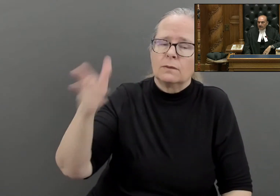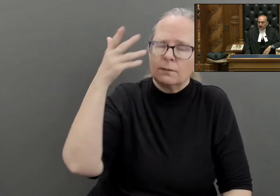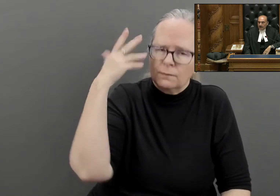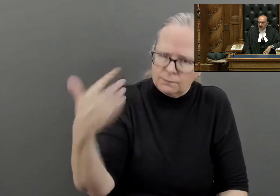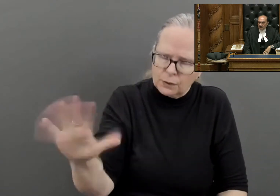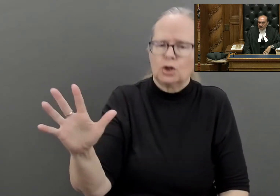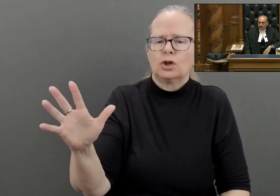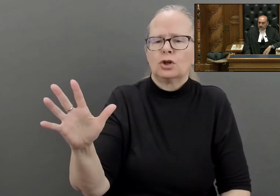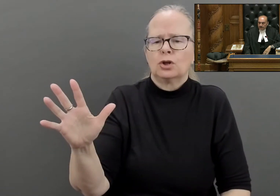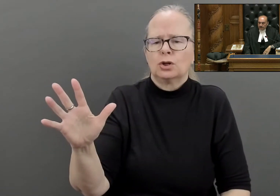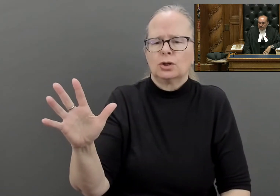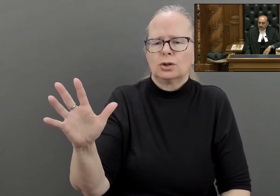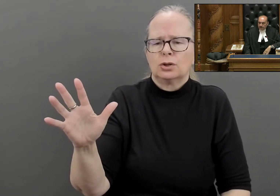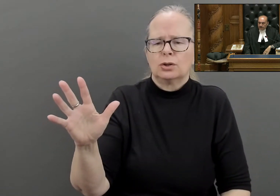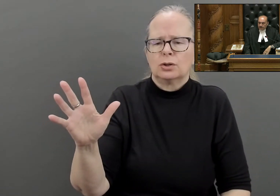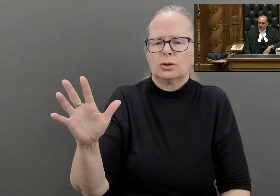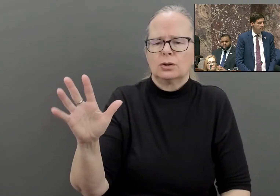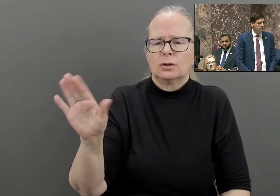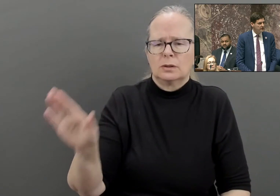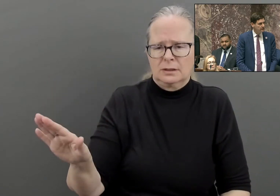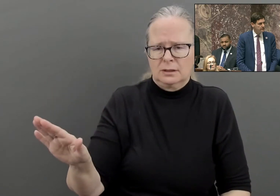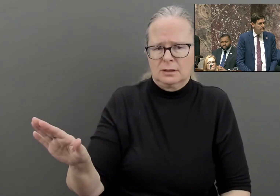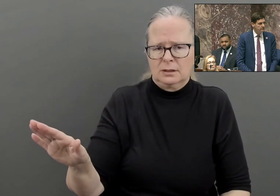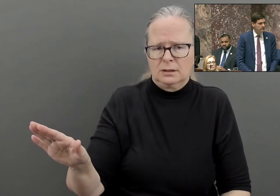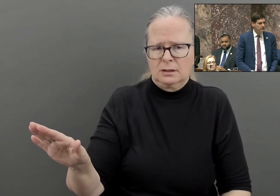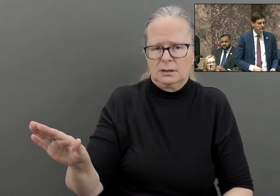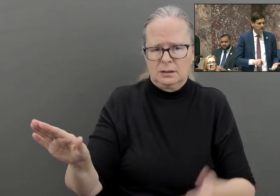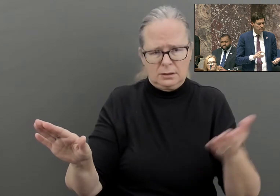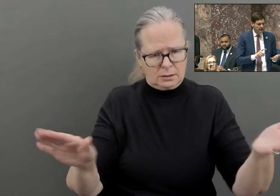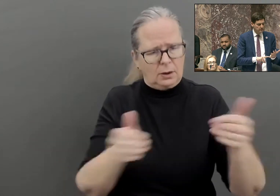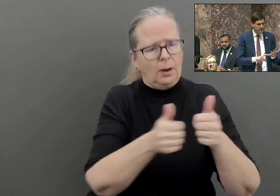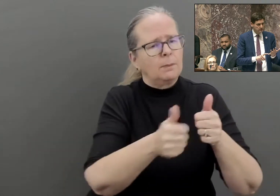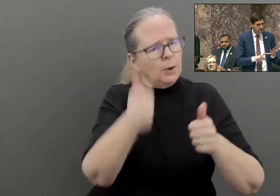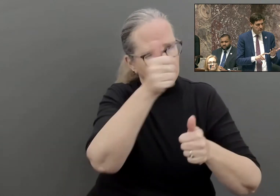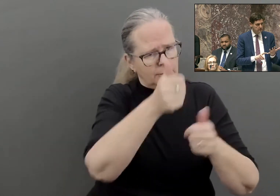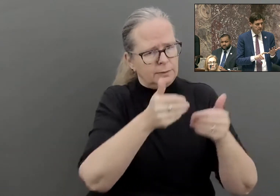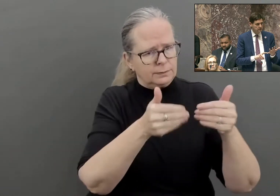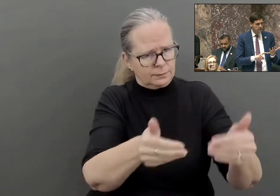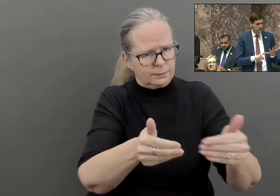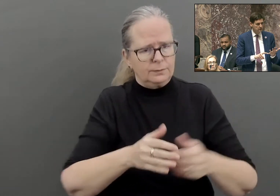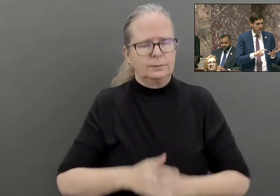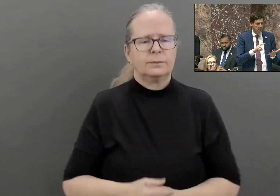Premier will continue. This is a sector that has faced huge challenges. Pine beetle,